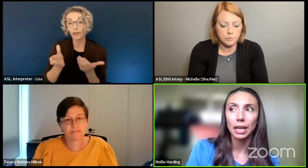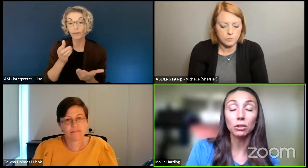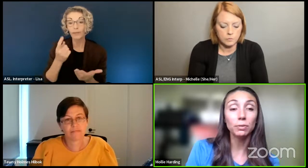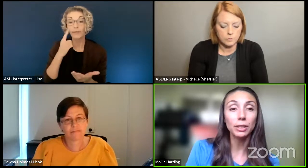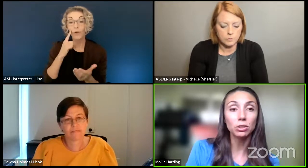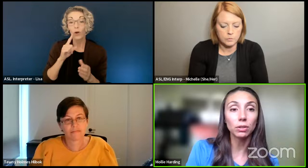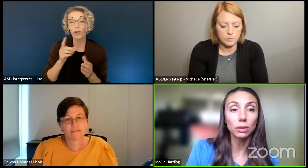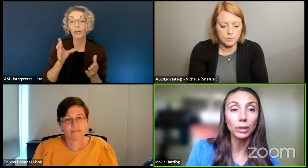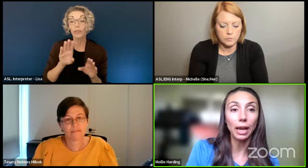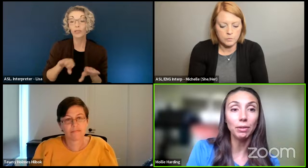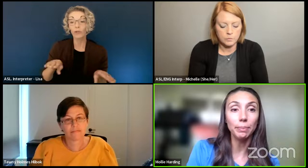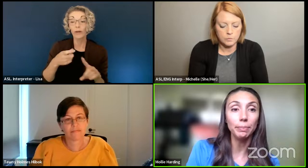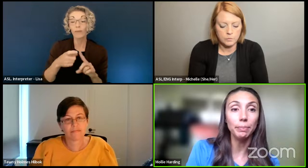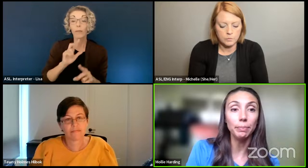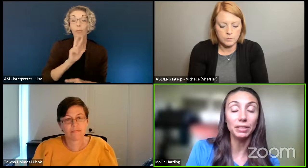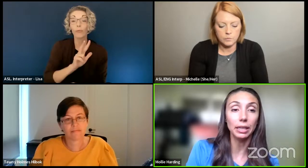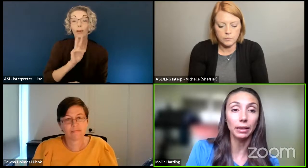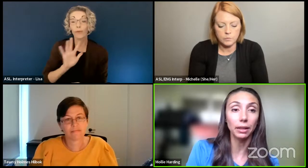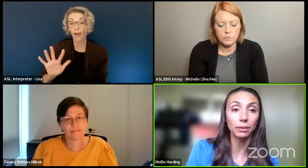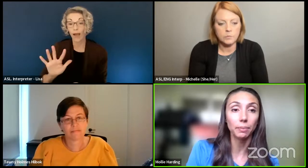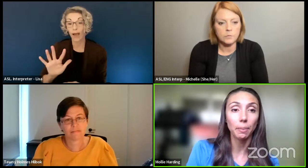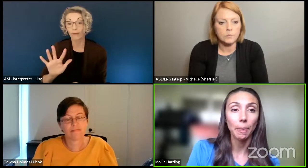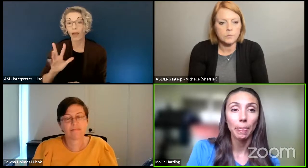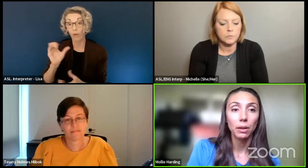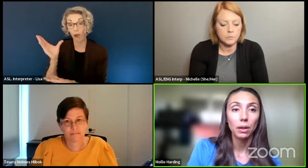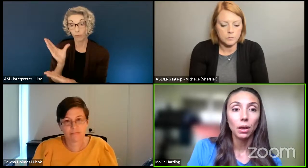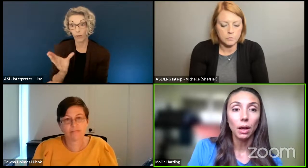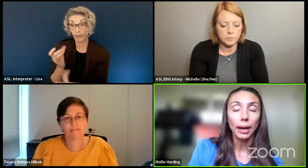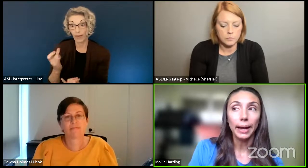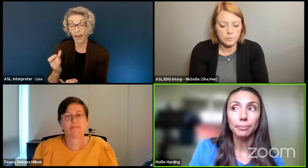5, and just make sure that we haven't missed anything.